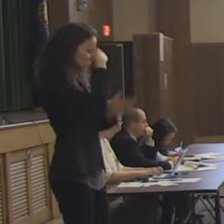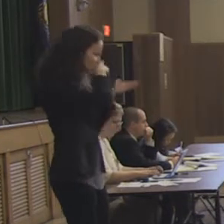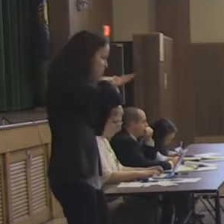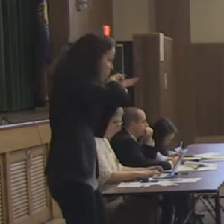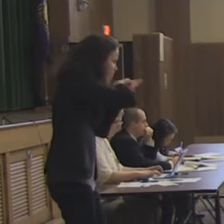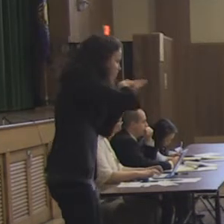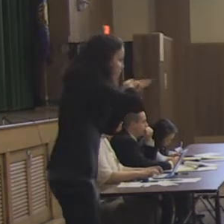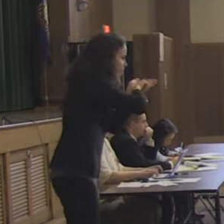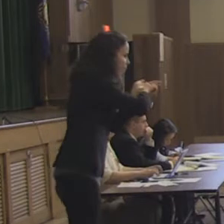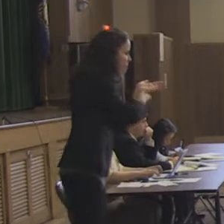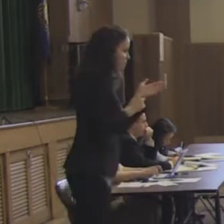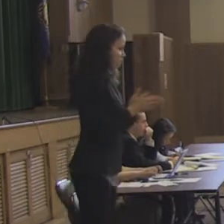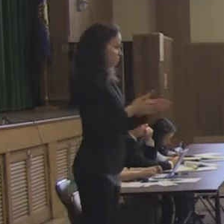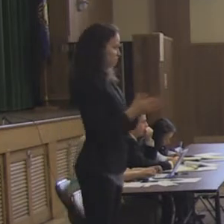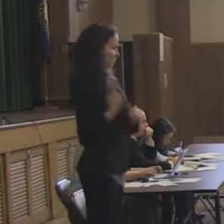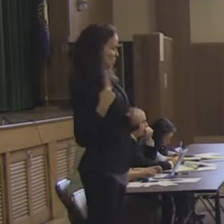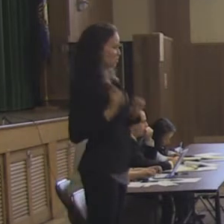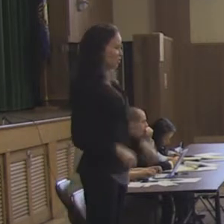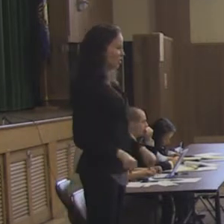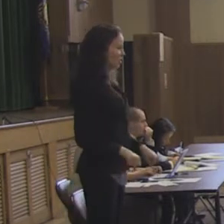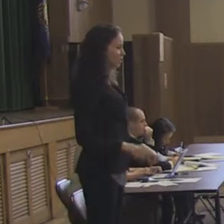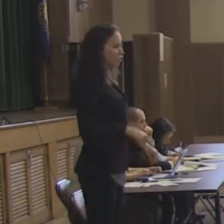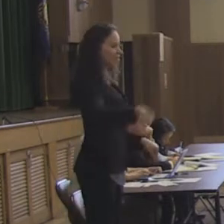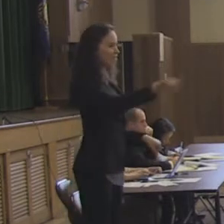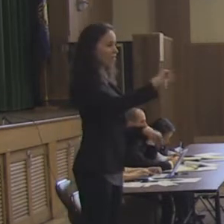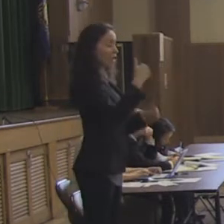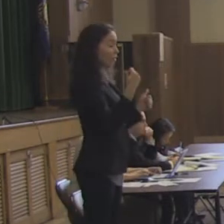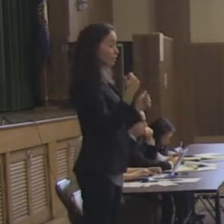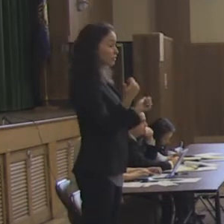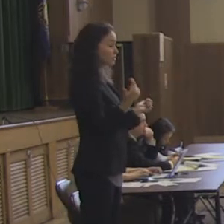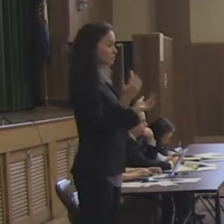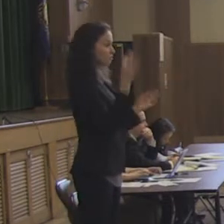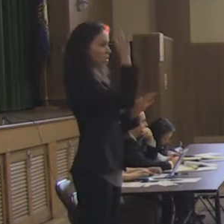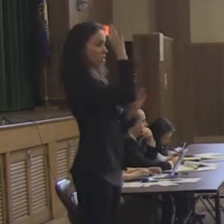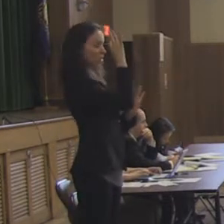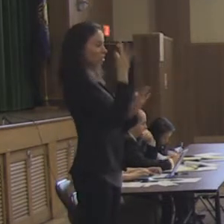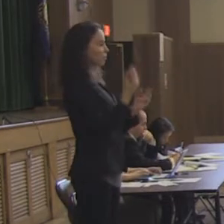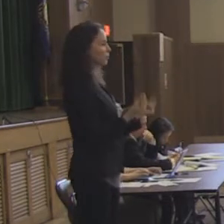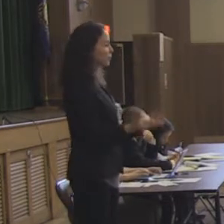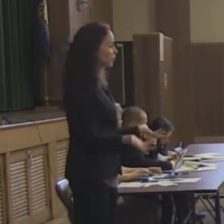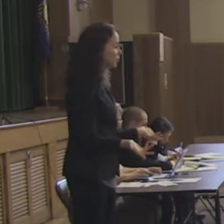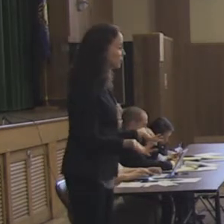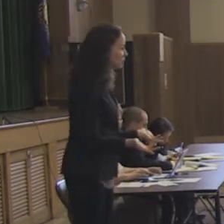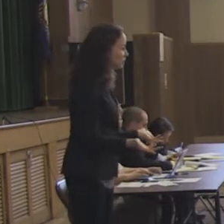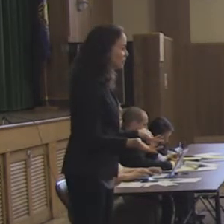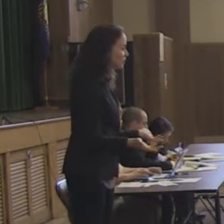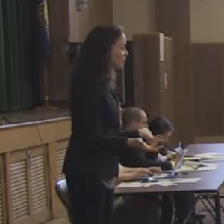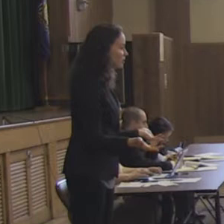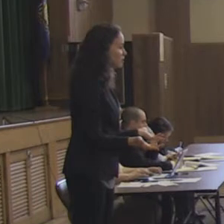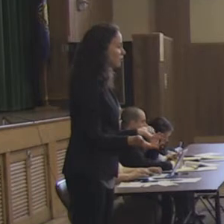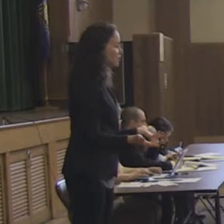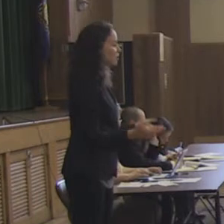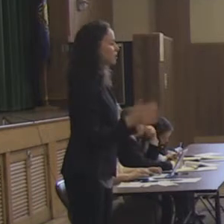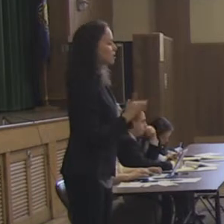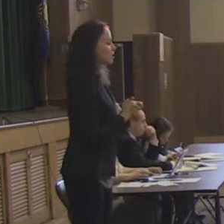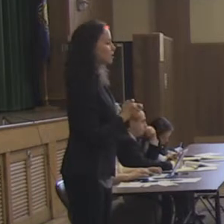And, you know, how do people do this? And so I guess what I'm saying is that